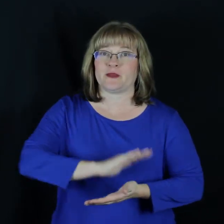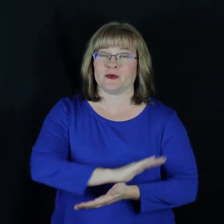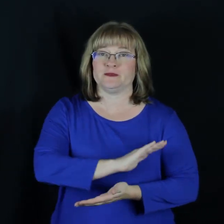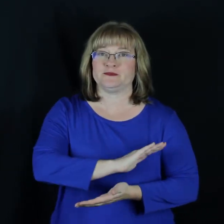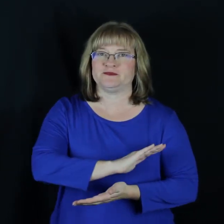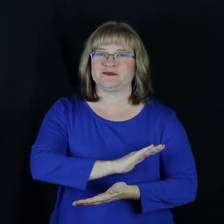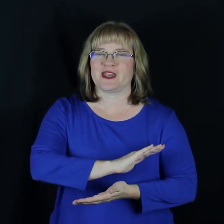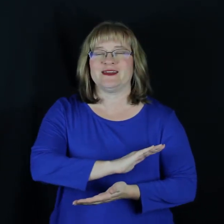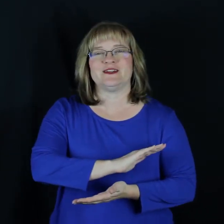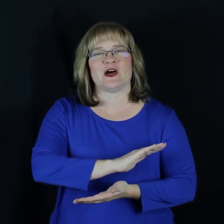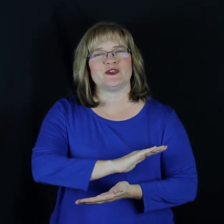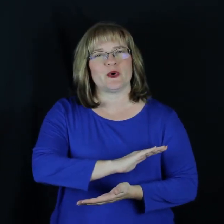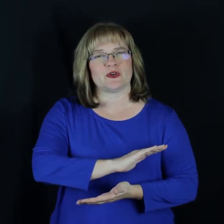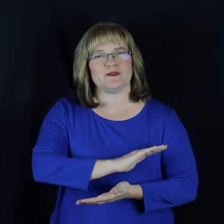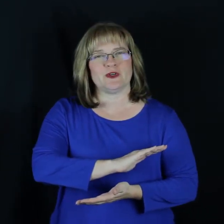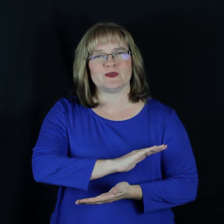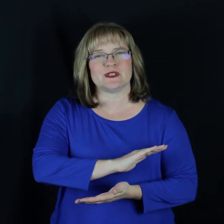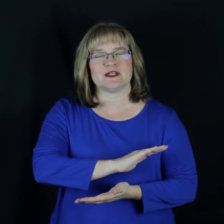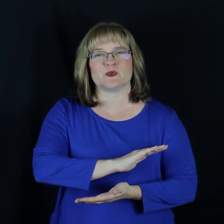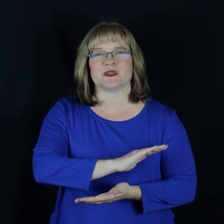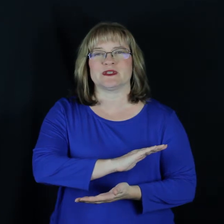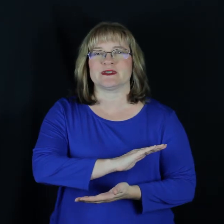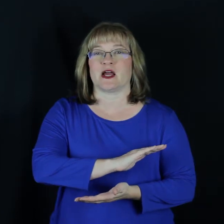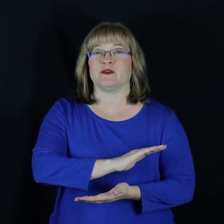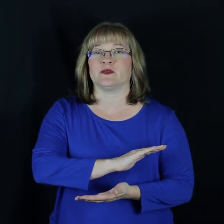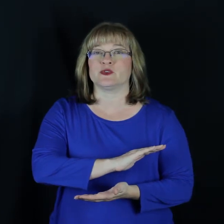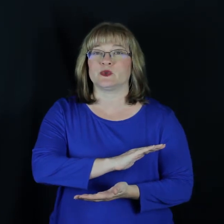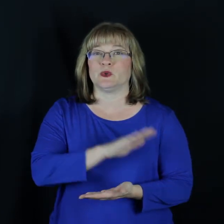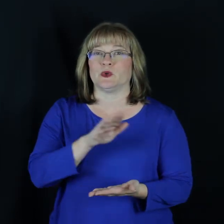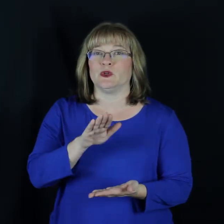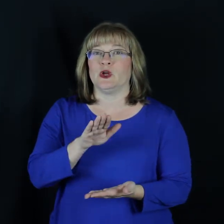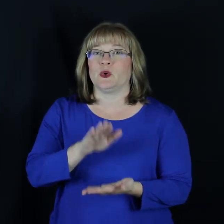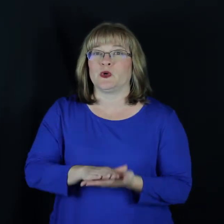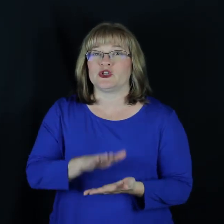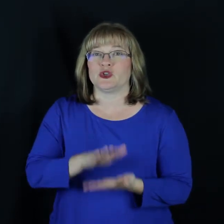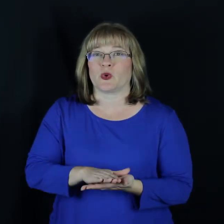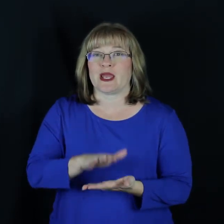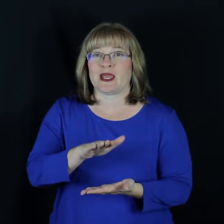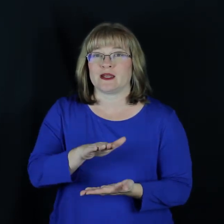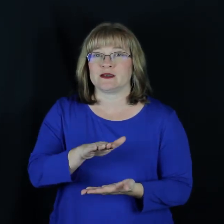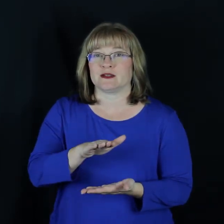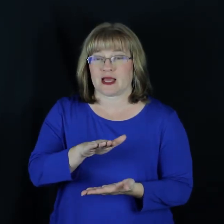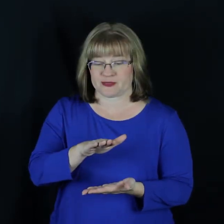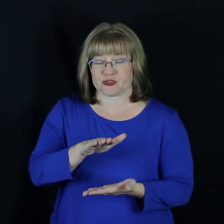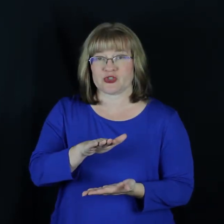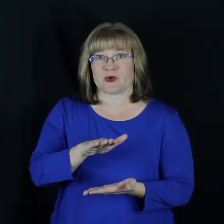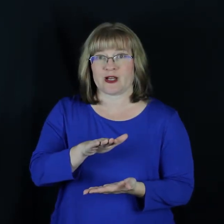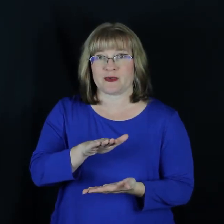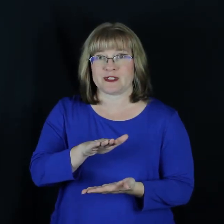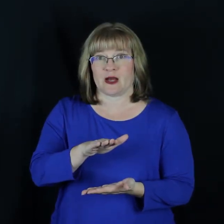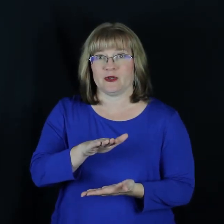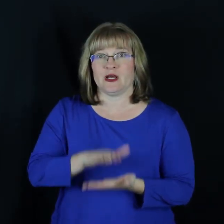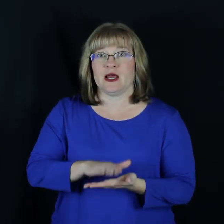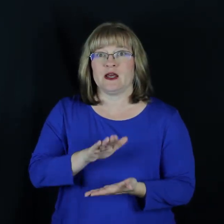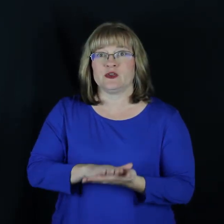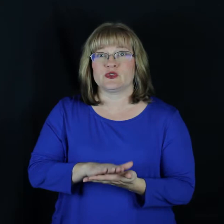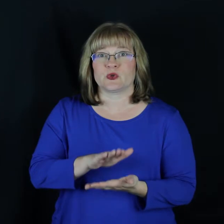Paper. Now don't confuse this with the sign for school, which your hand claps straight up and down.